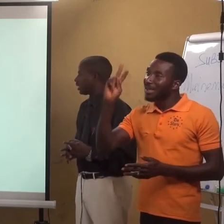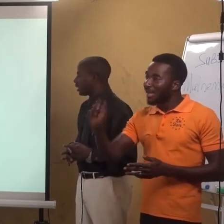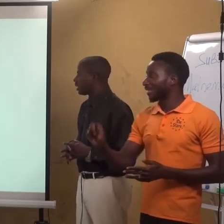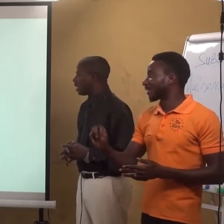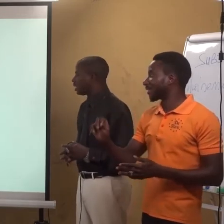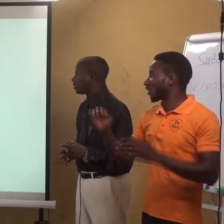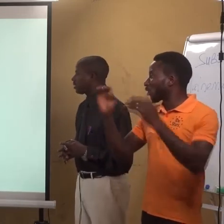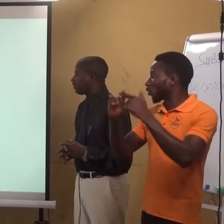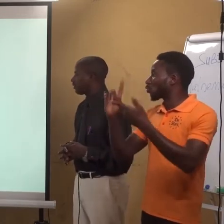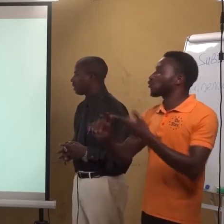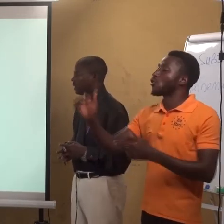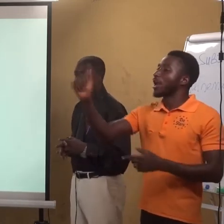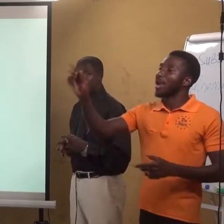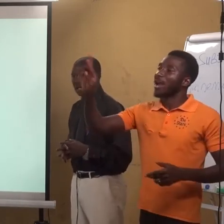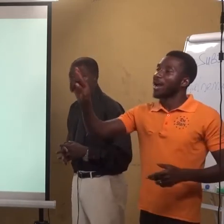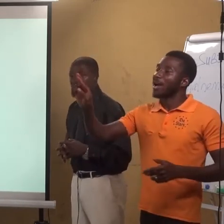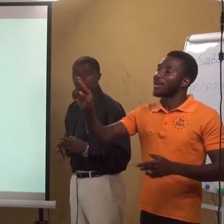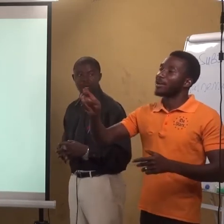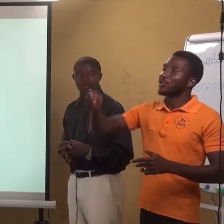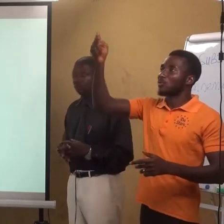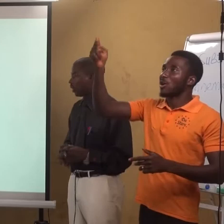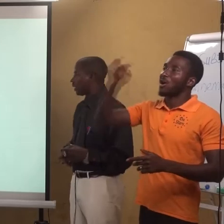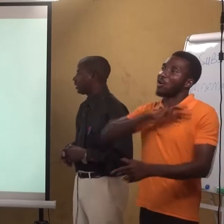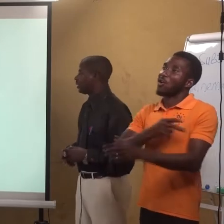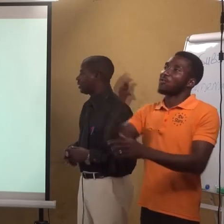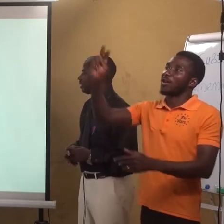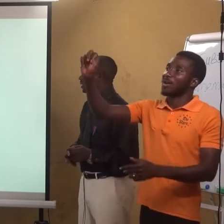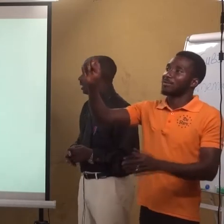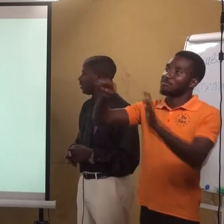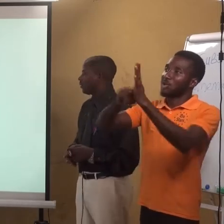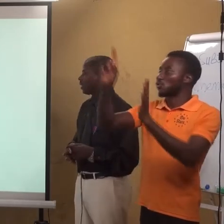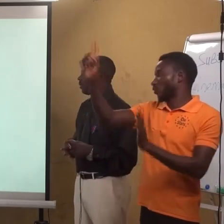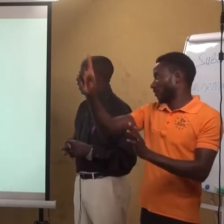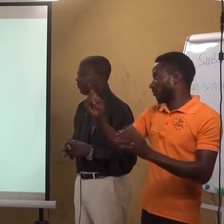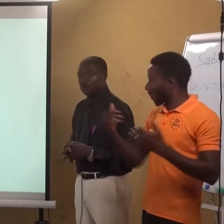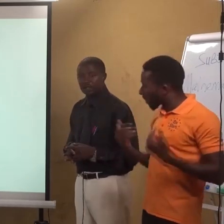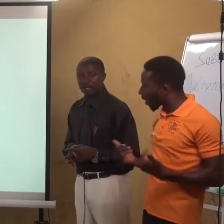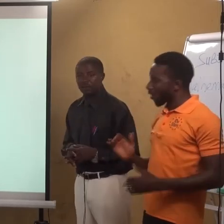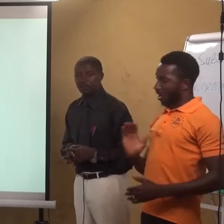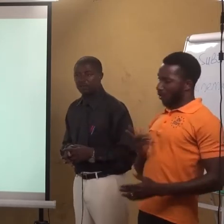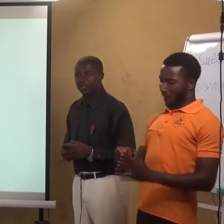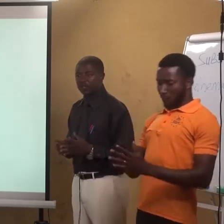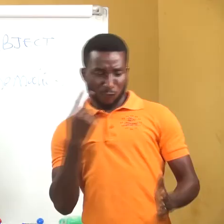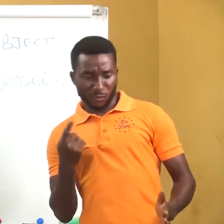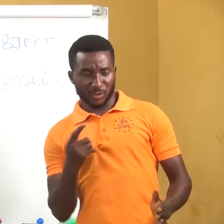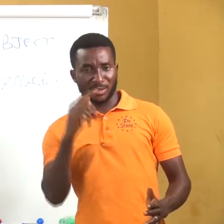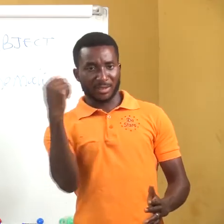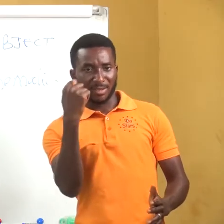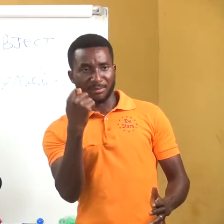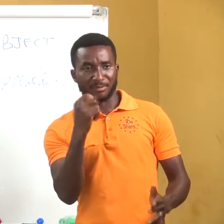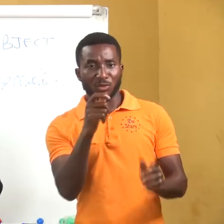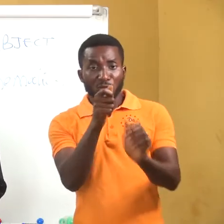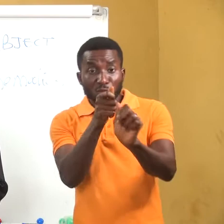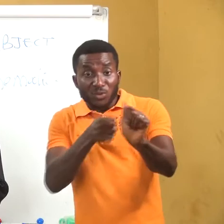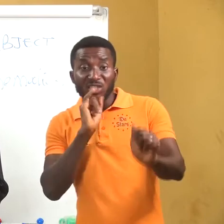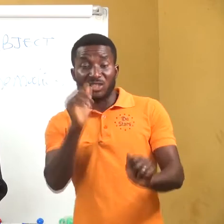equals AR raised to the power n minus 1. Now our first term, which is A, that